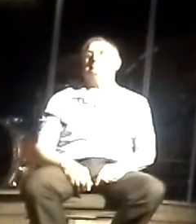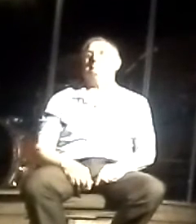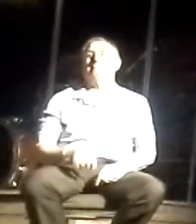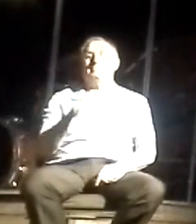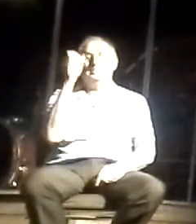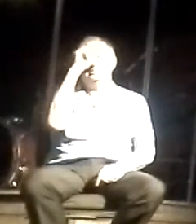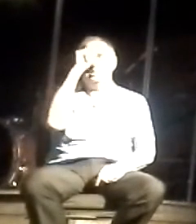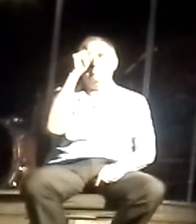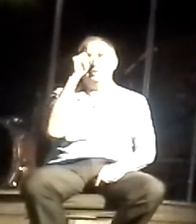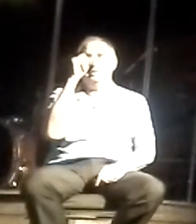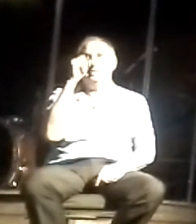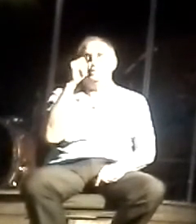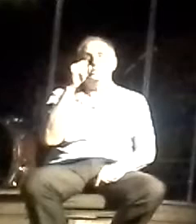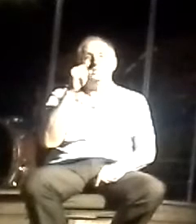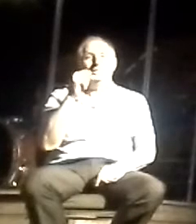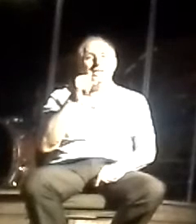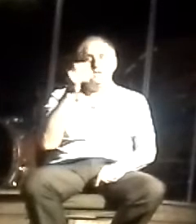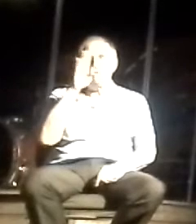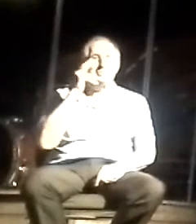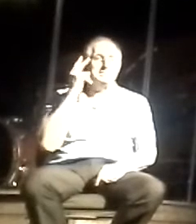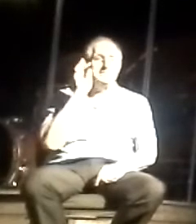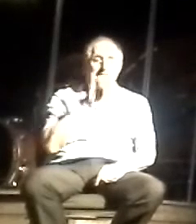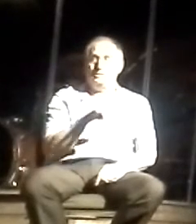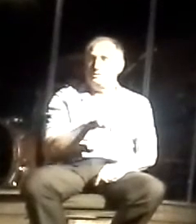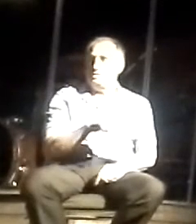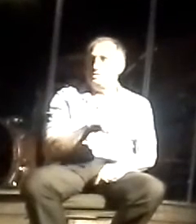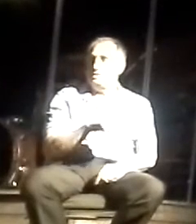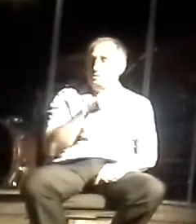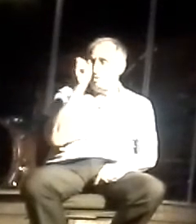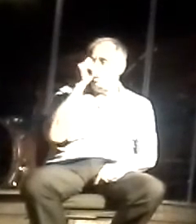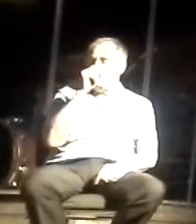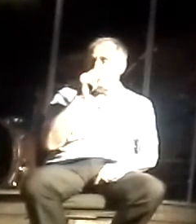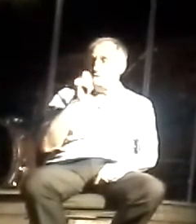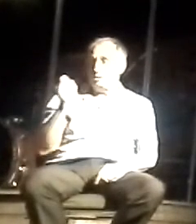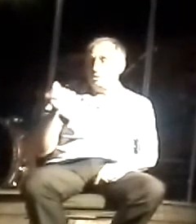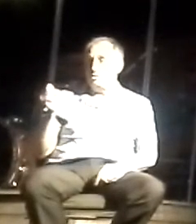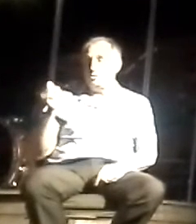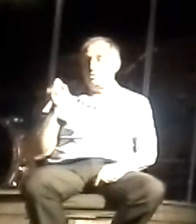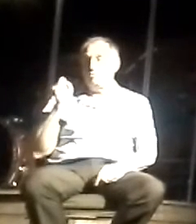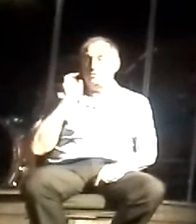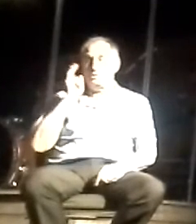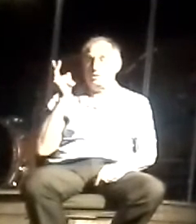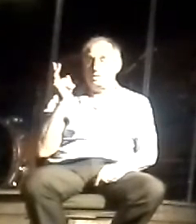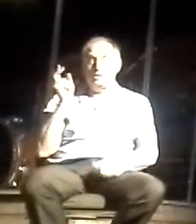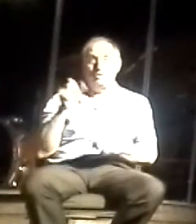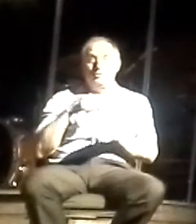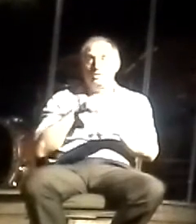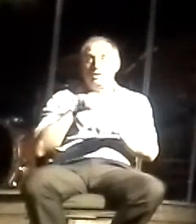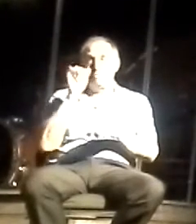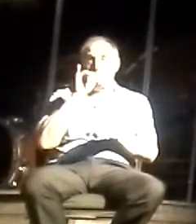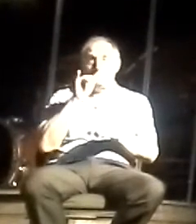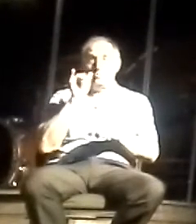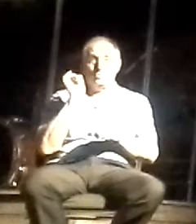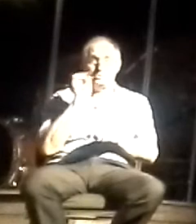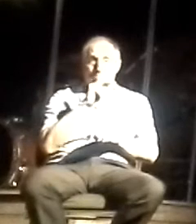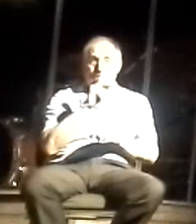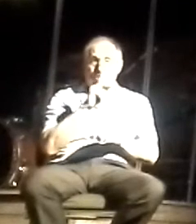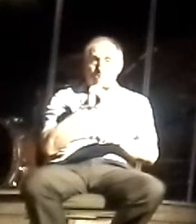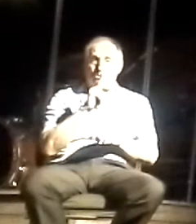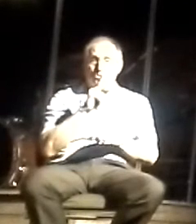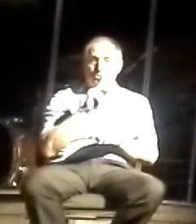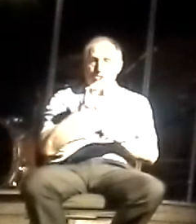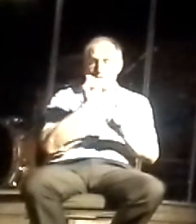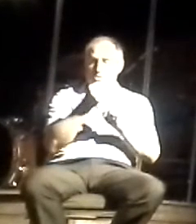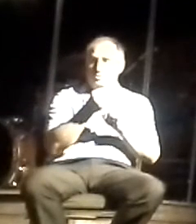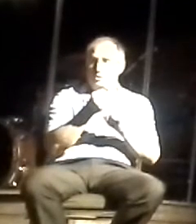Solomon says, you say to Solomon, Solomon, I've never seen that. Solomon says, yeah, you have. Every time a fool goes back to its folly is